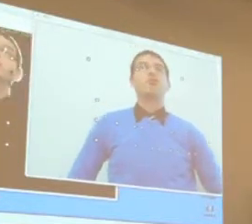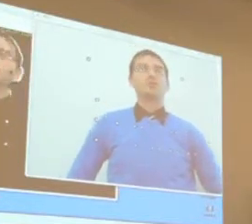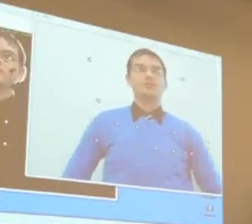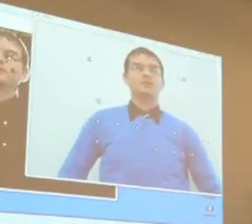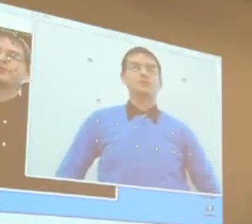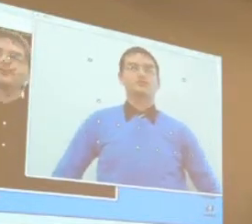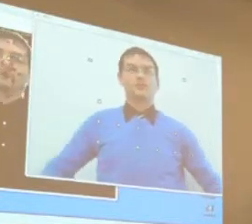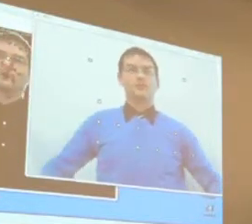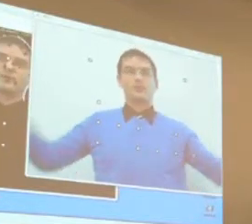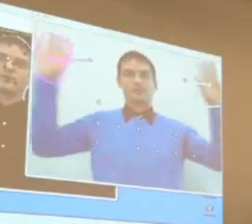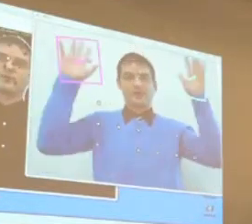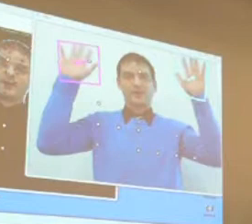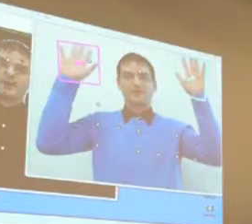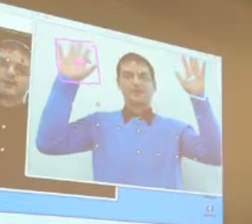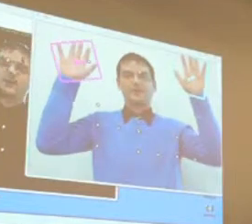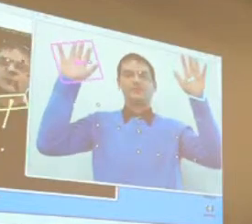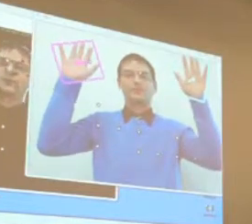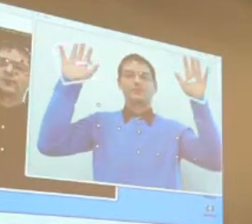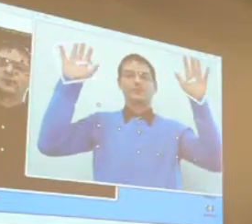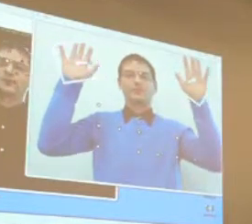use it for uh clapping on the little island